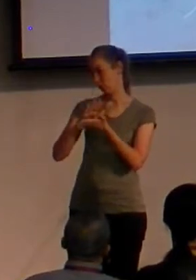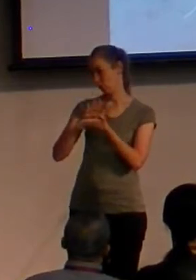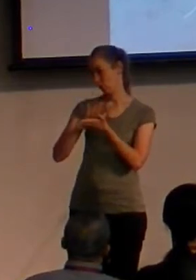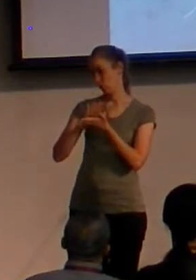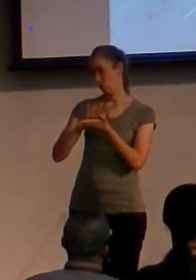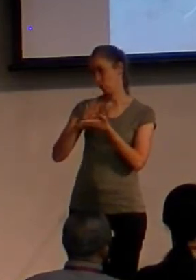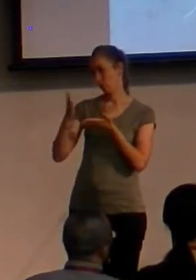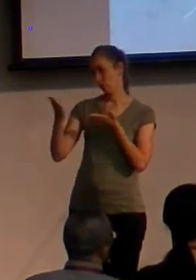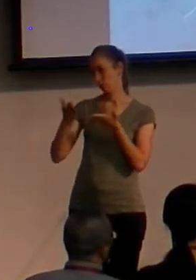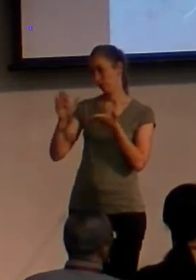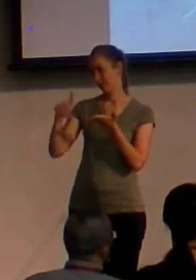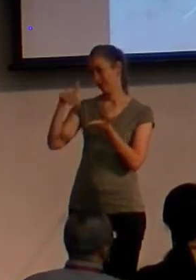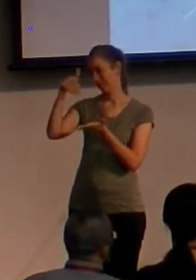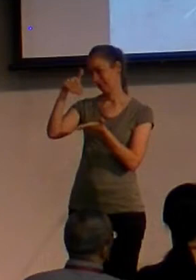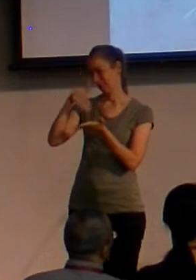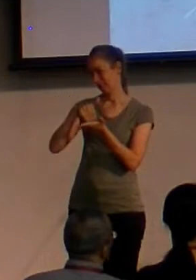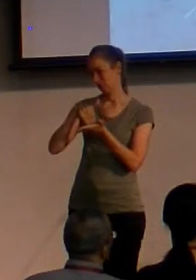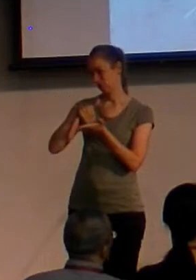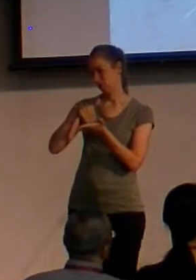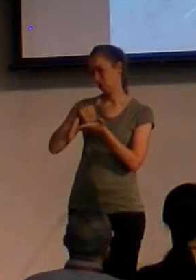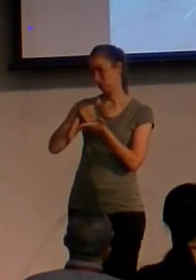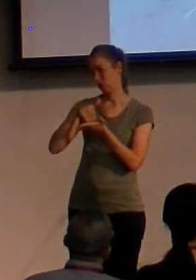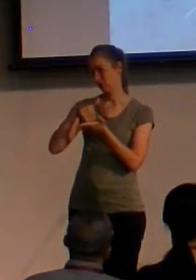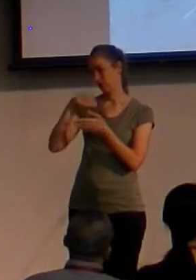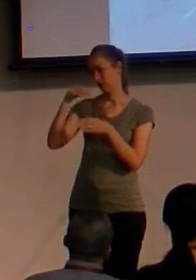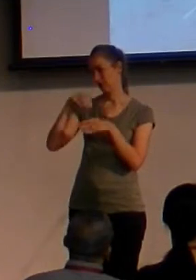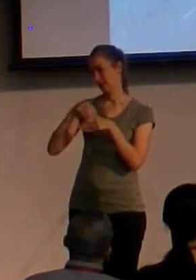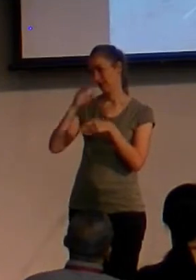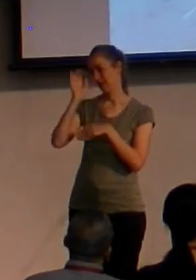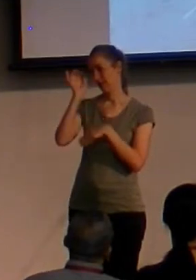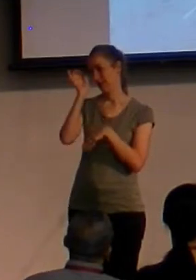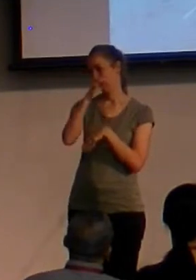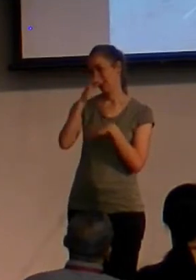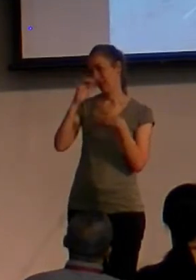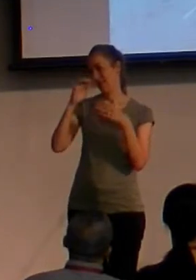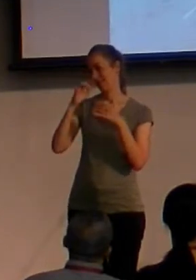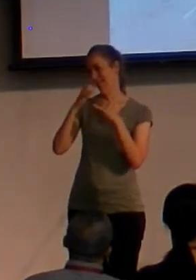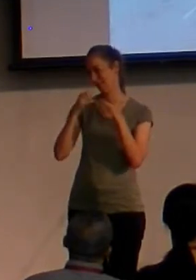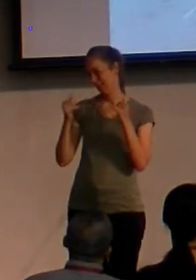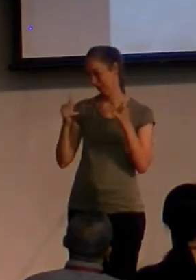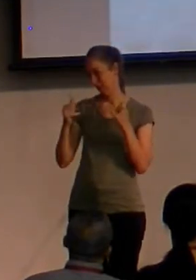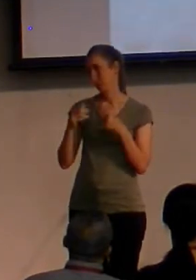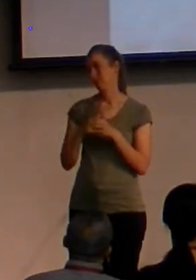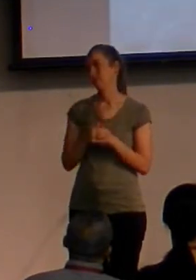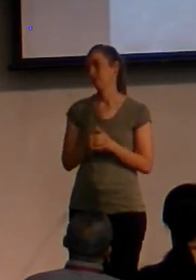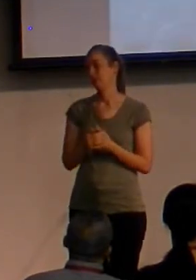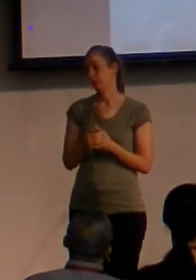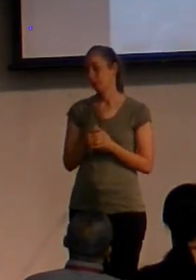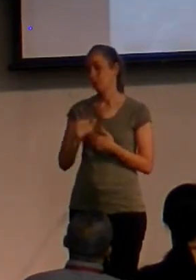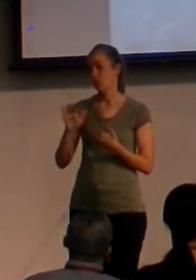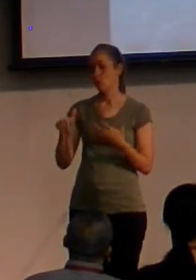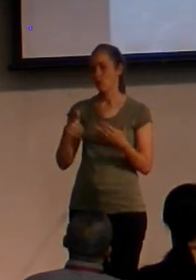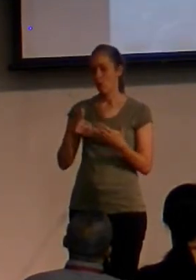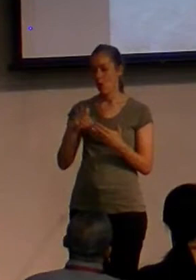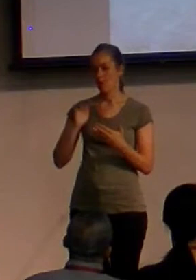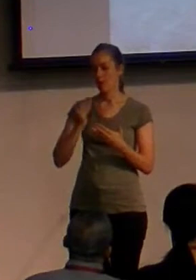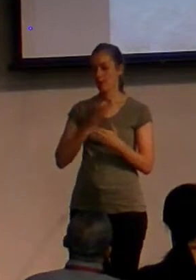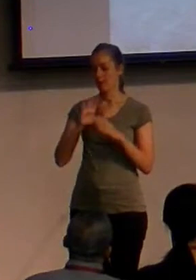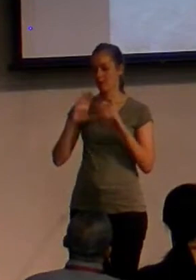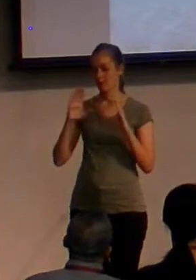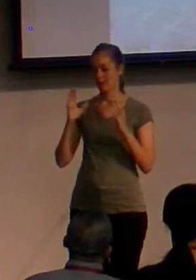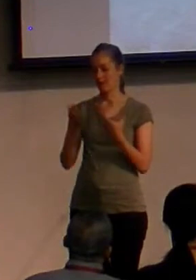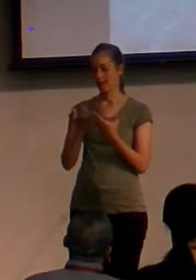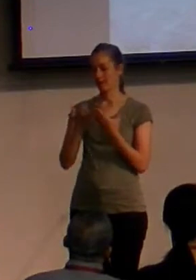Service Center in Bweyeli, right at Kidiandongo Refugee Camp. And so that's where all of our courses are distributed